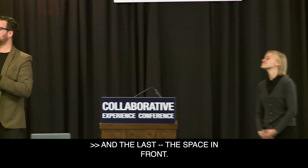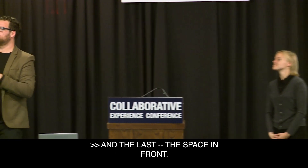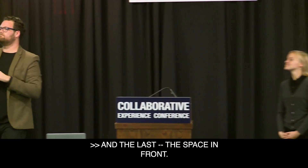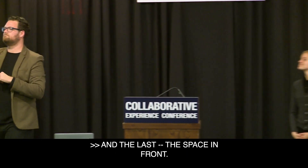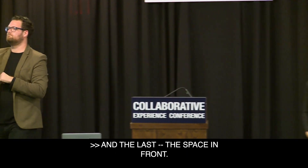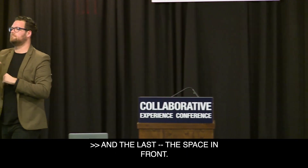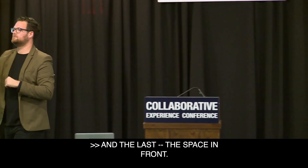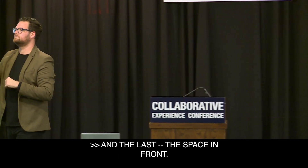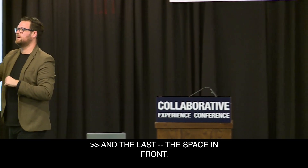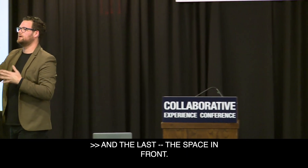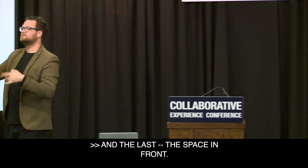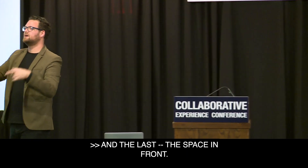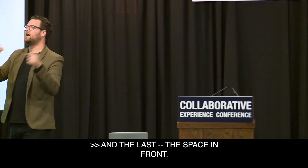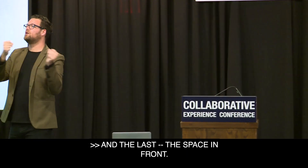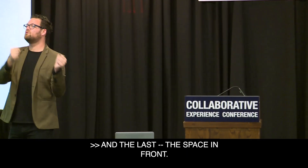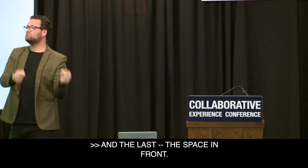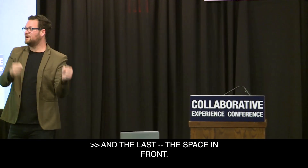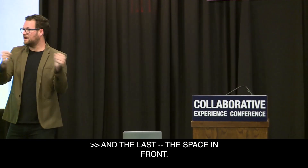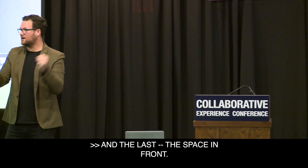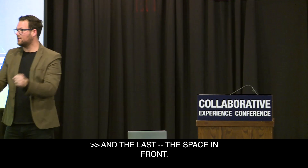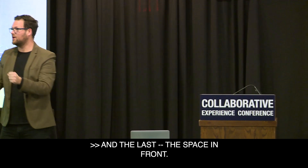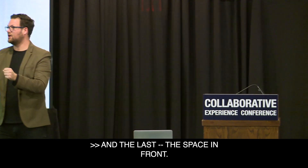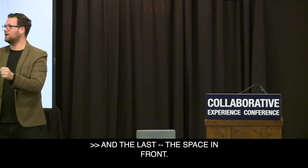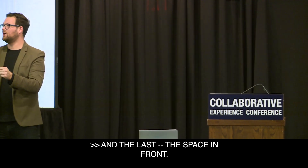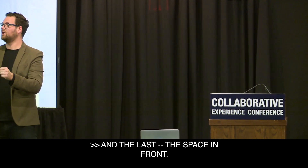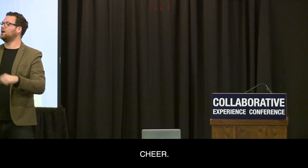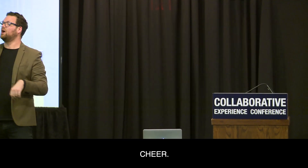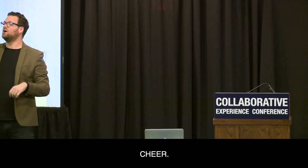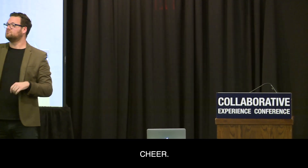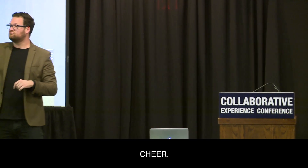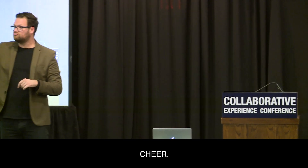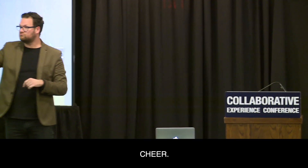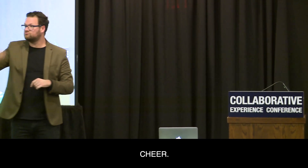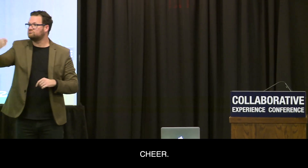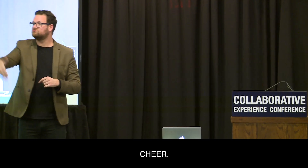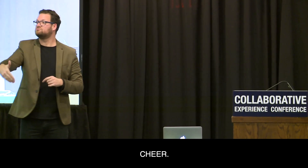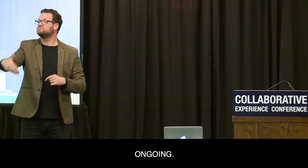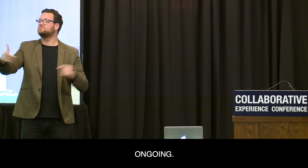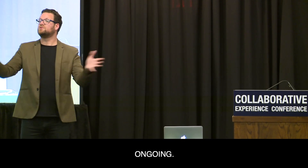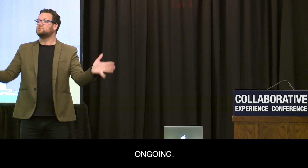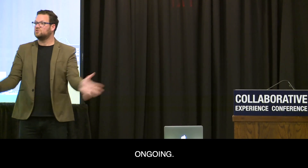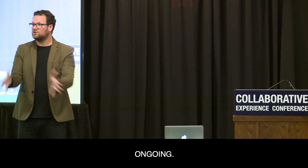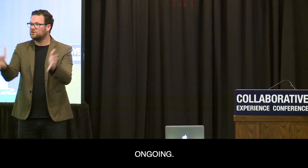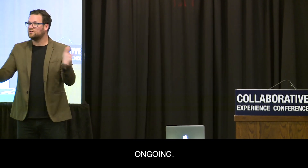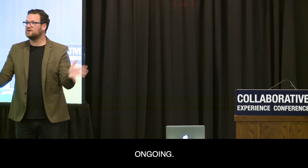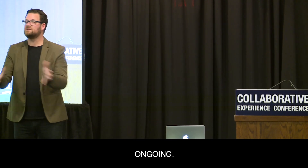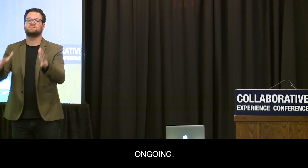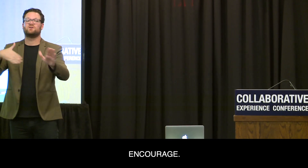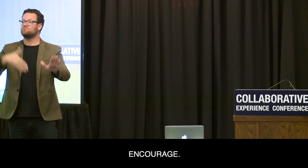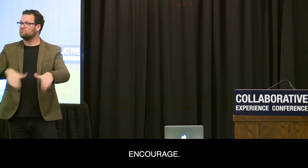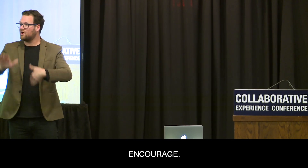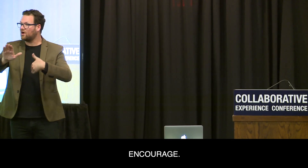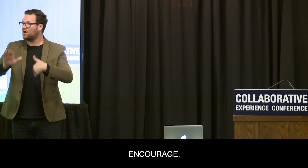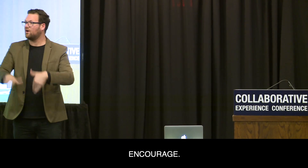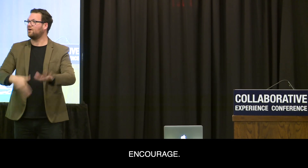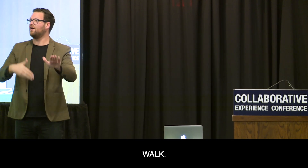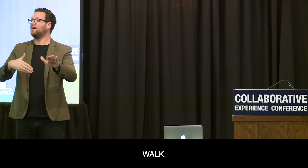And the last, the space in front. Cheer, once in a while, ongoing, encourage,